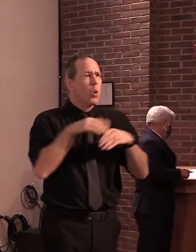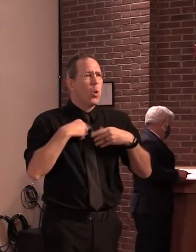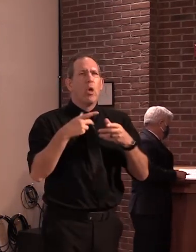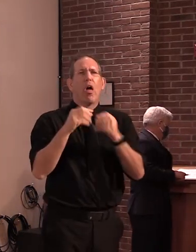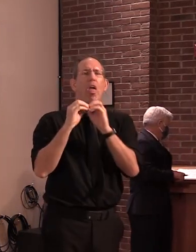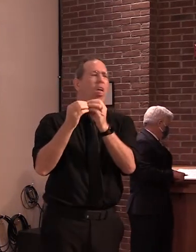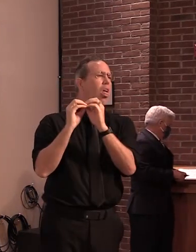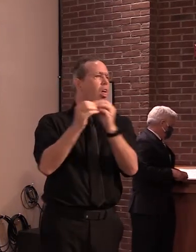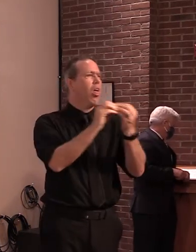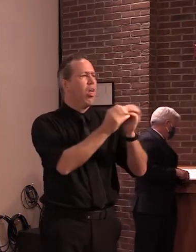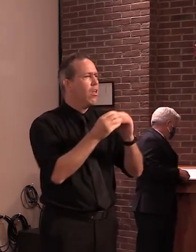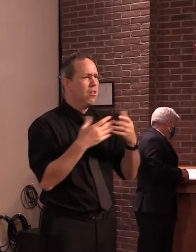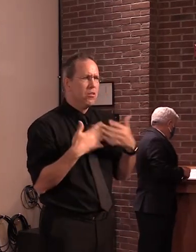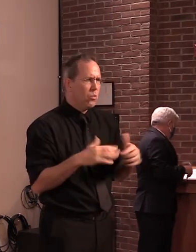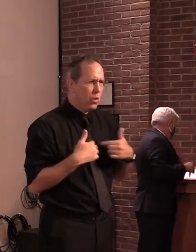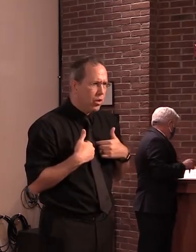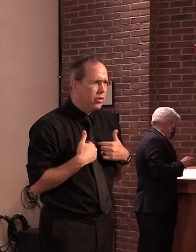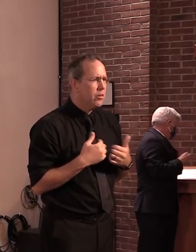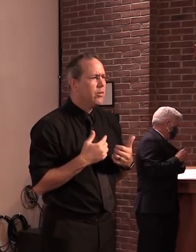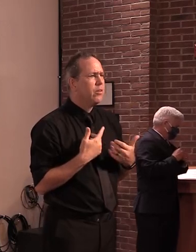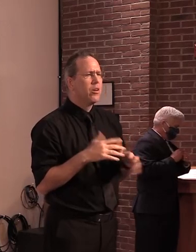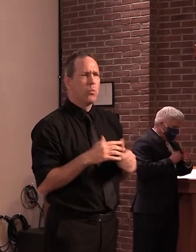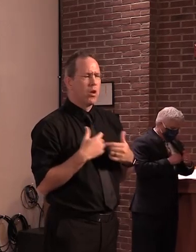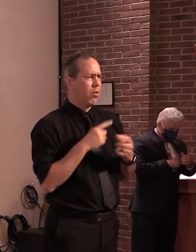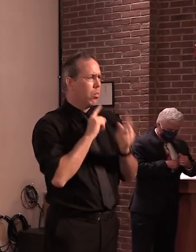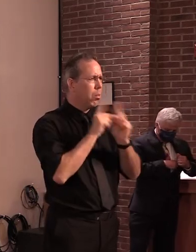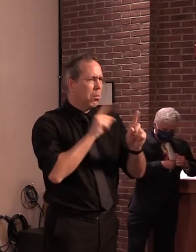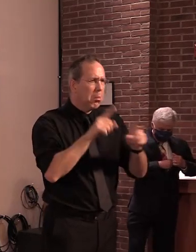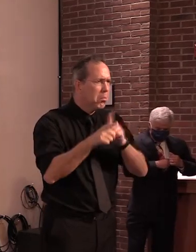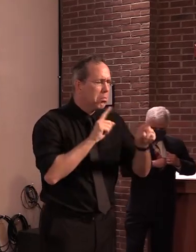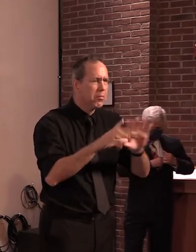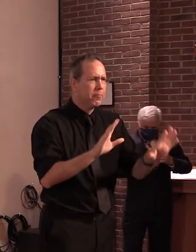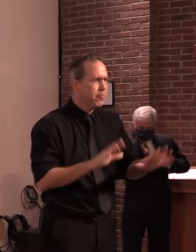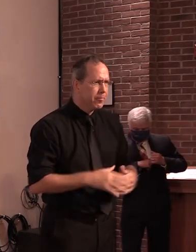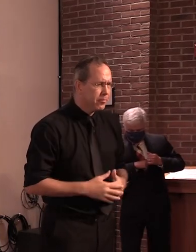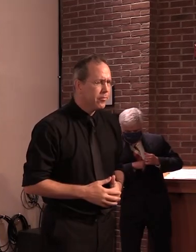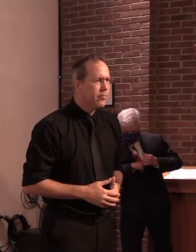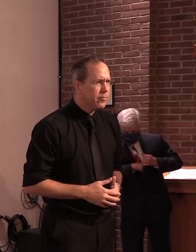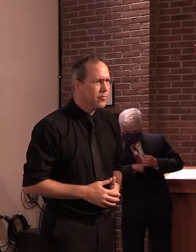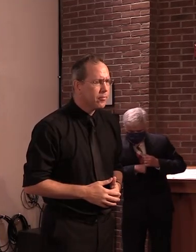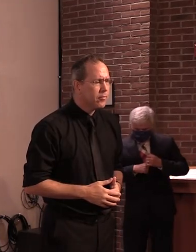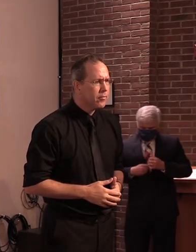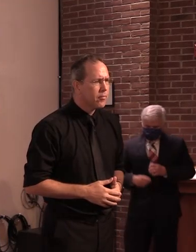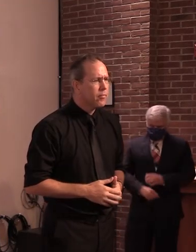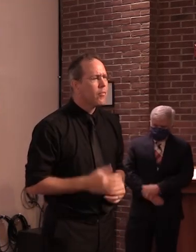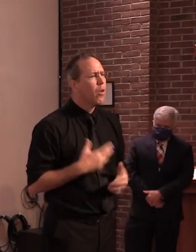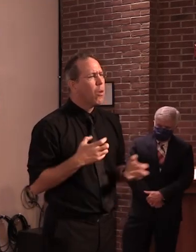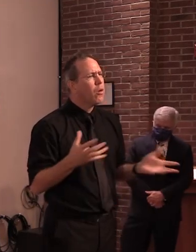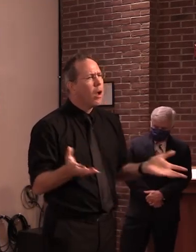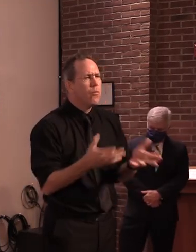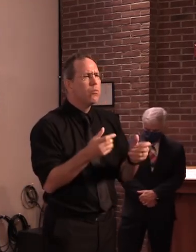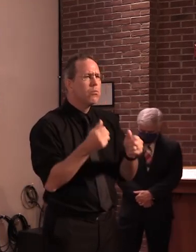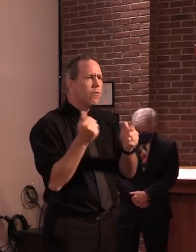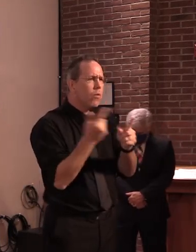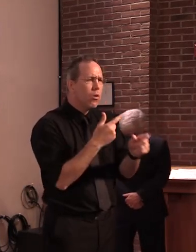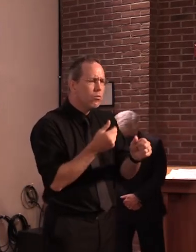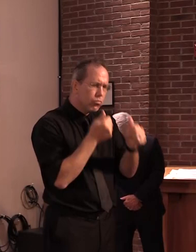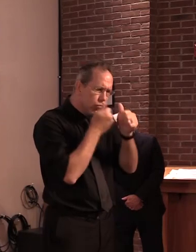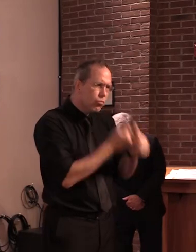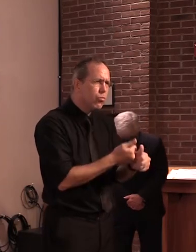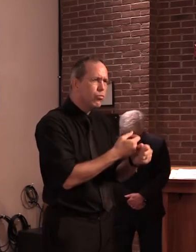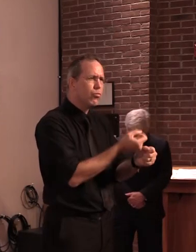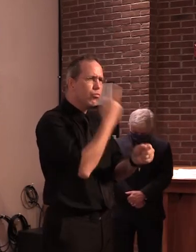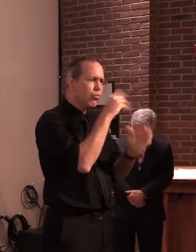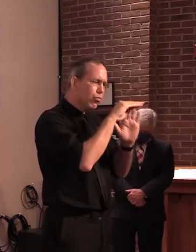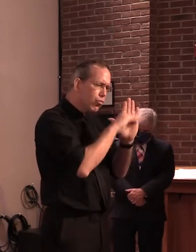harmful to others. So again, we want everyone to do the right thing. I believe they will. I think there'll be